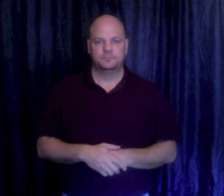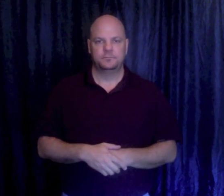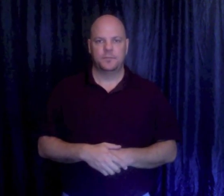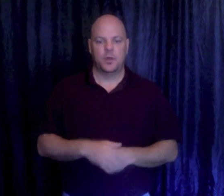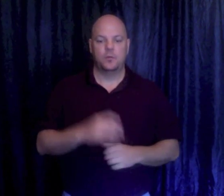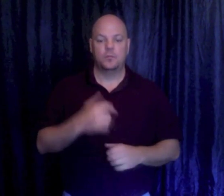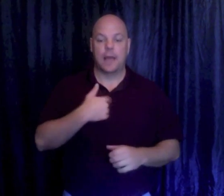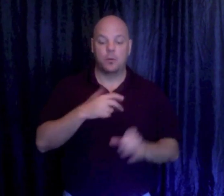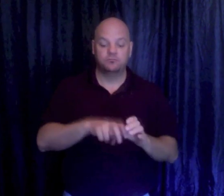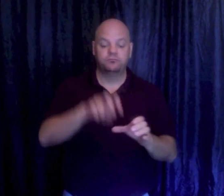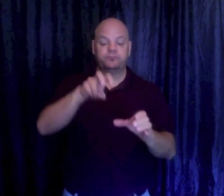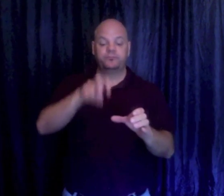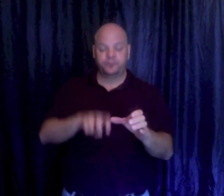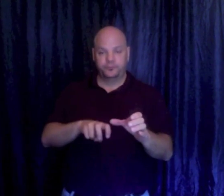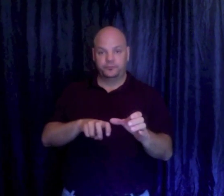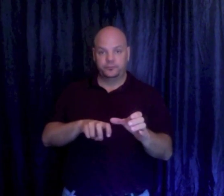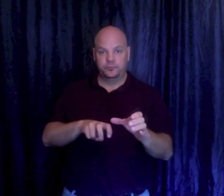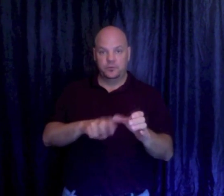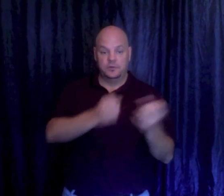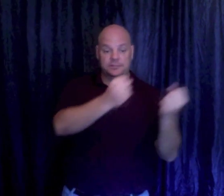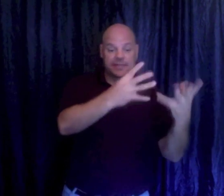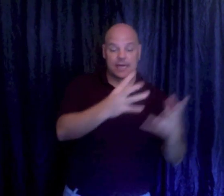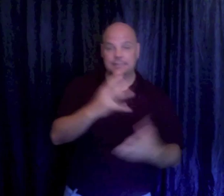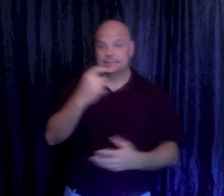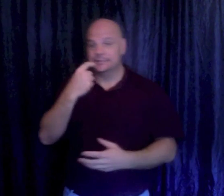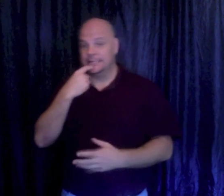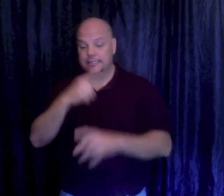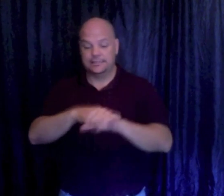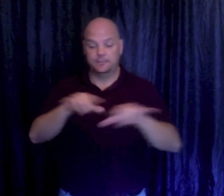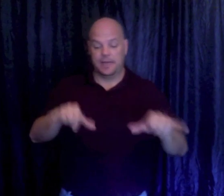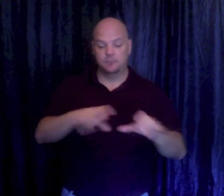out of my role as the interpreter to explain something." Okay,